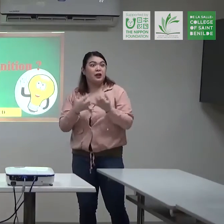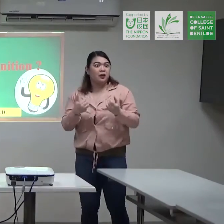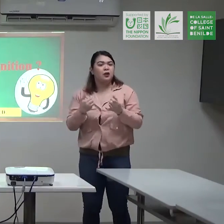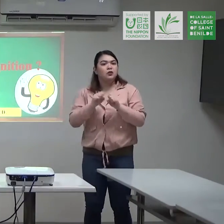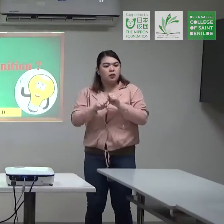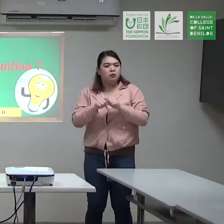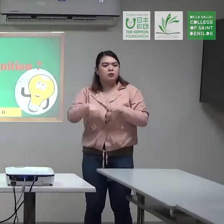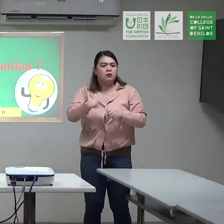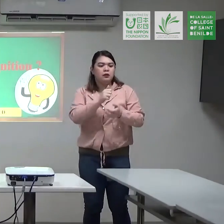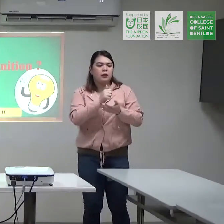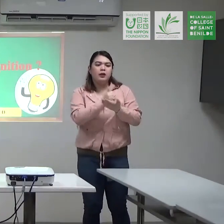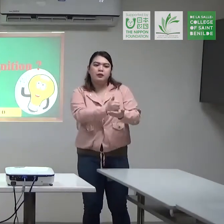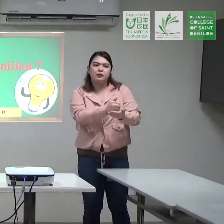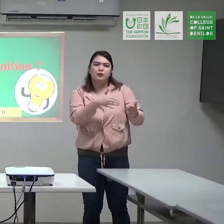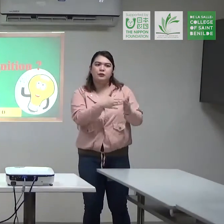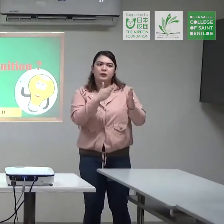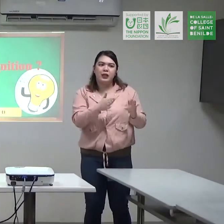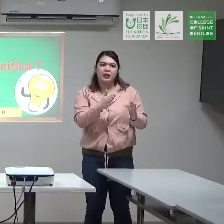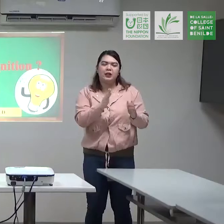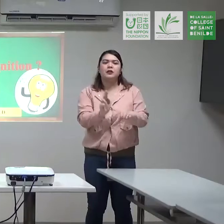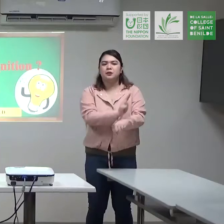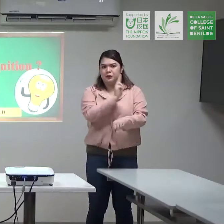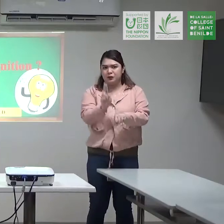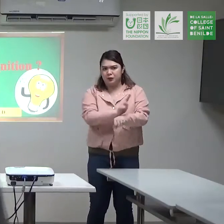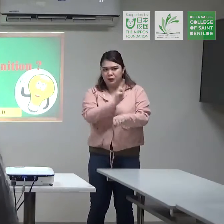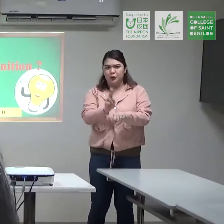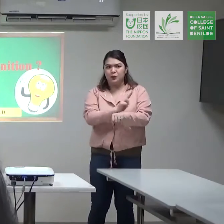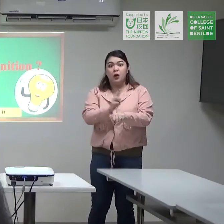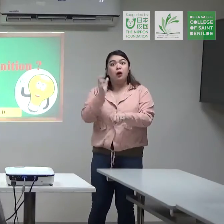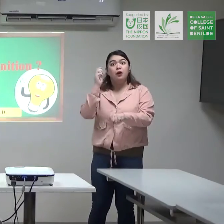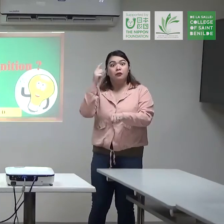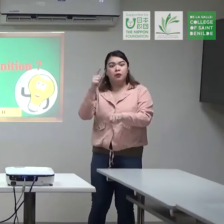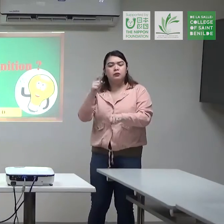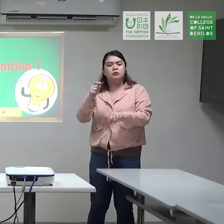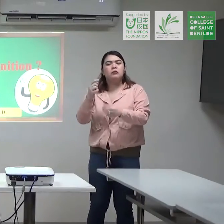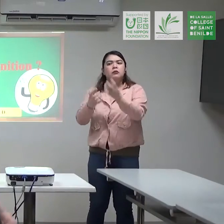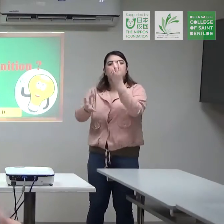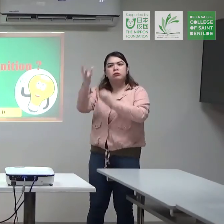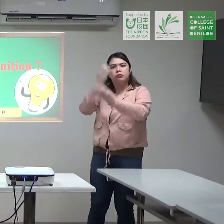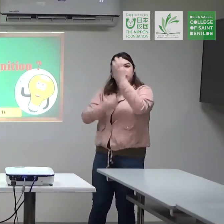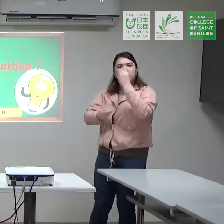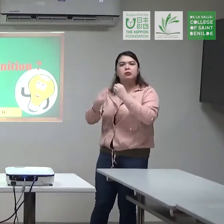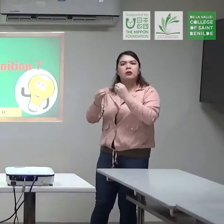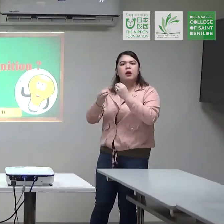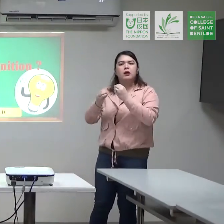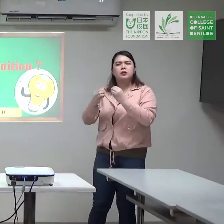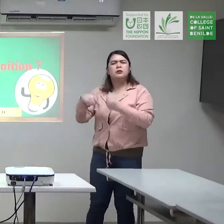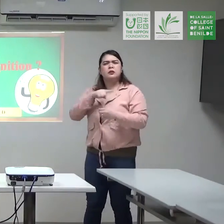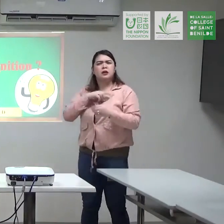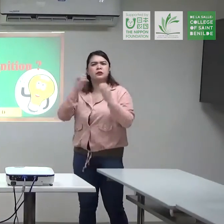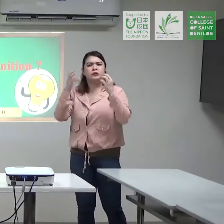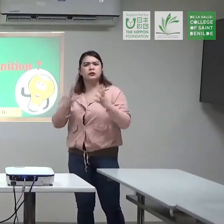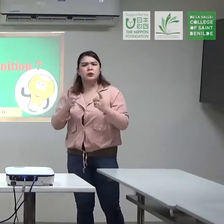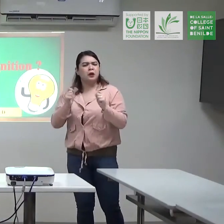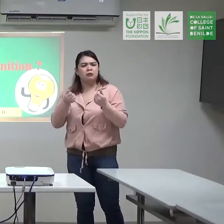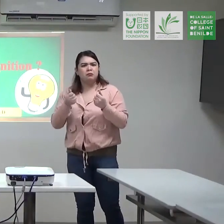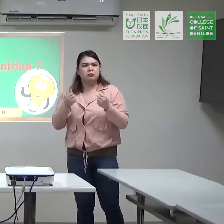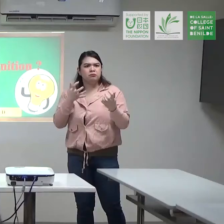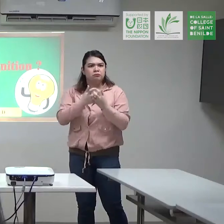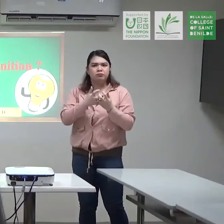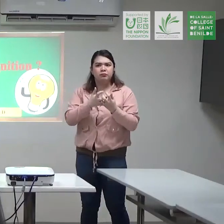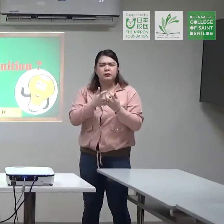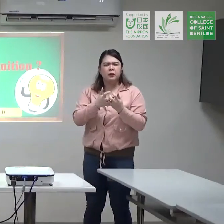students can actually make use of as an effective learning approach or strategy. So what